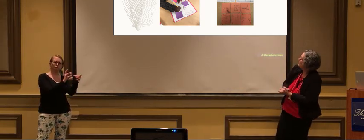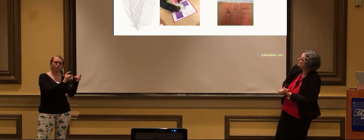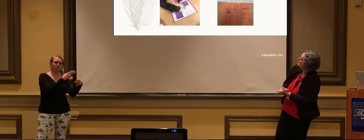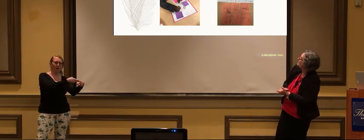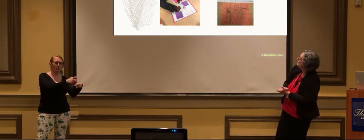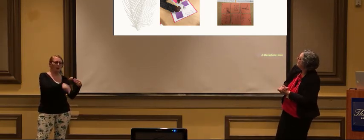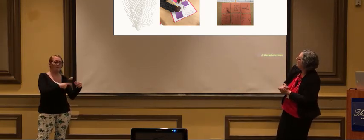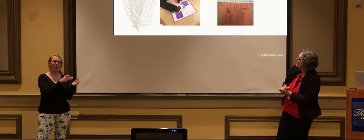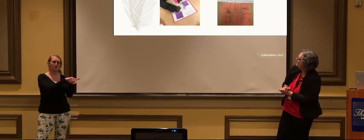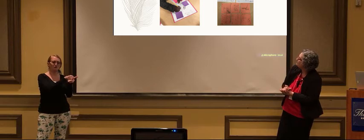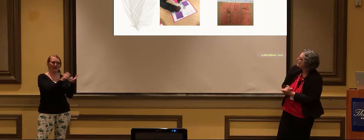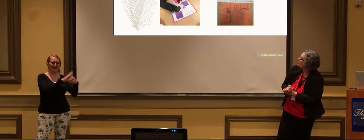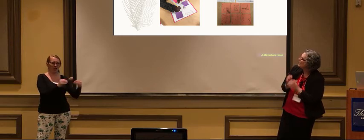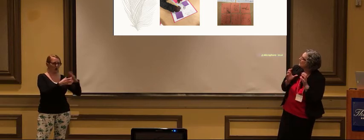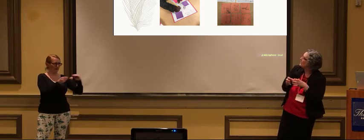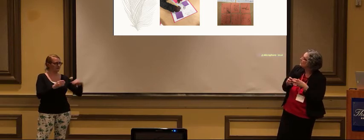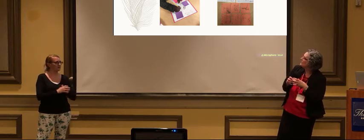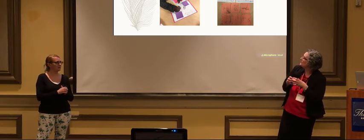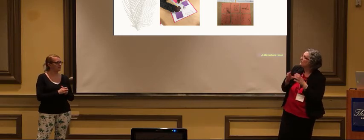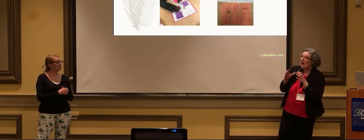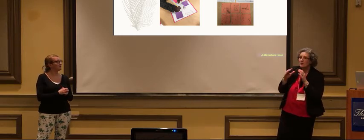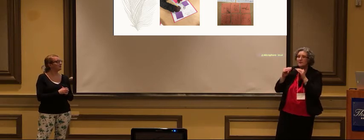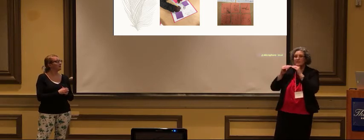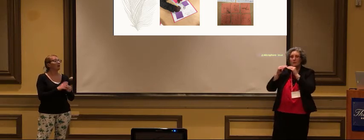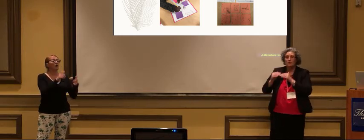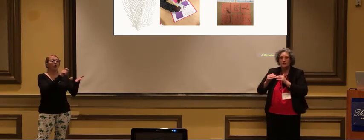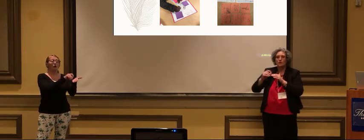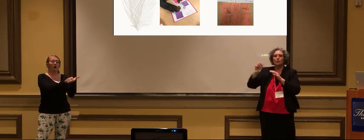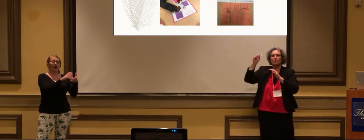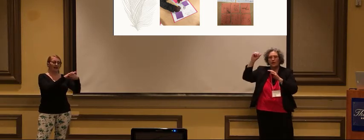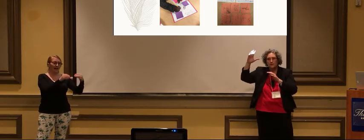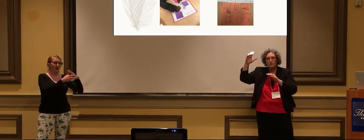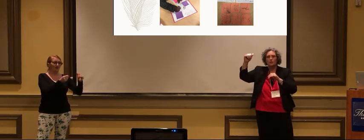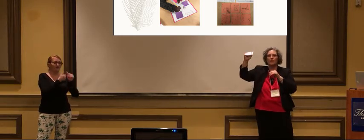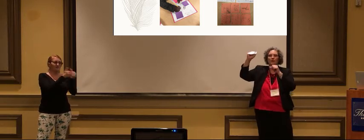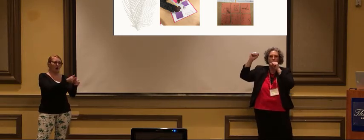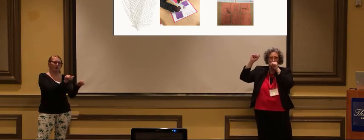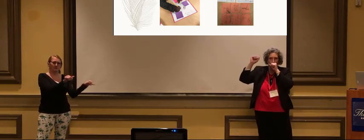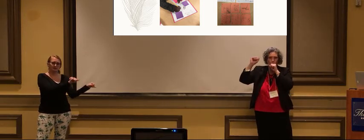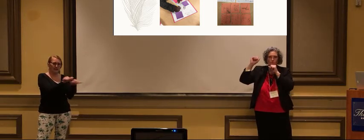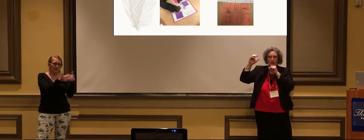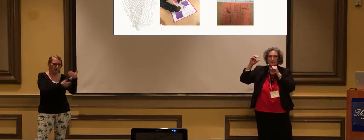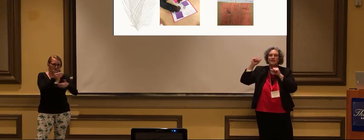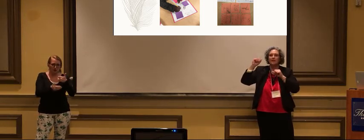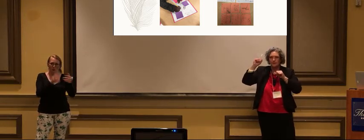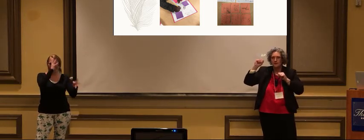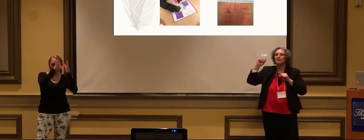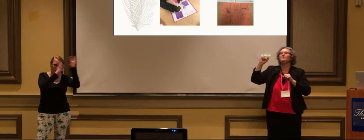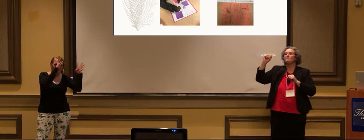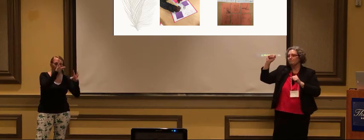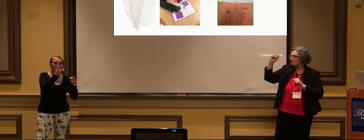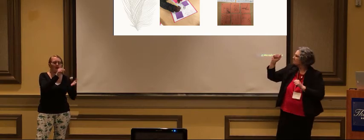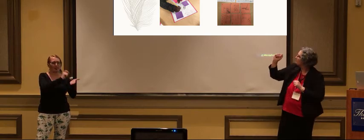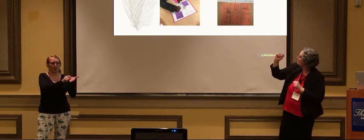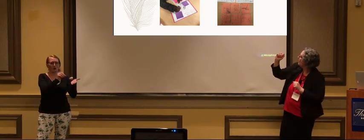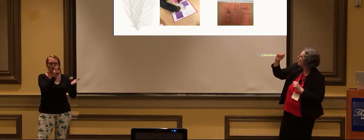writing narratives. Writing narratives follows the same procedure of brainstorming, drafting,